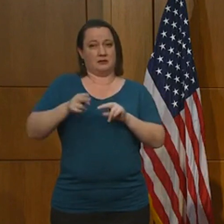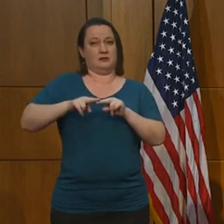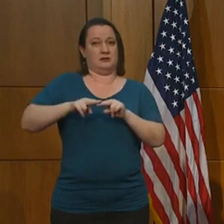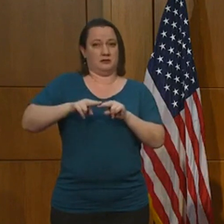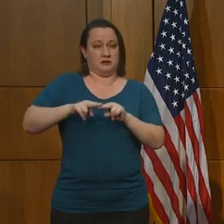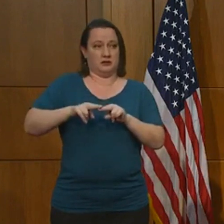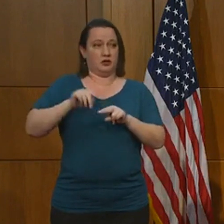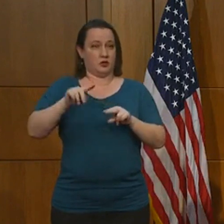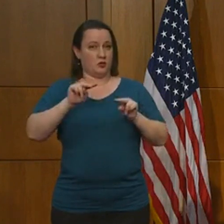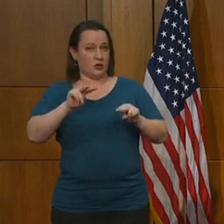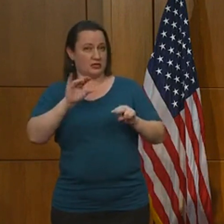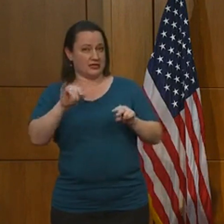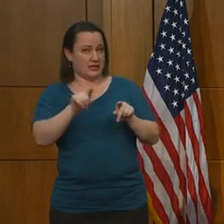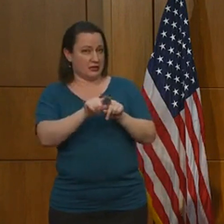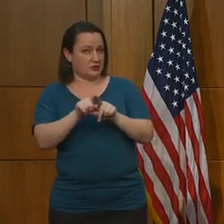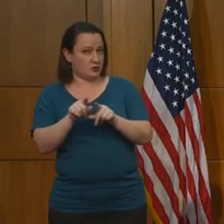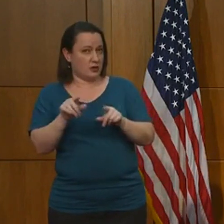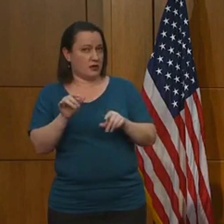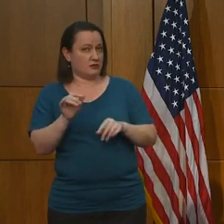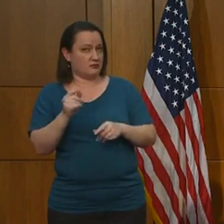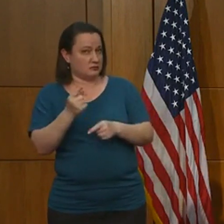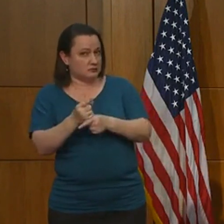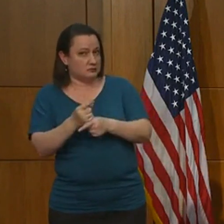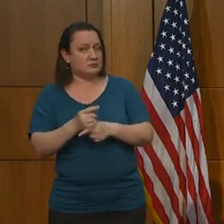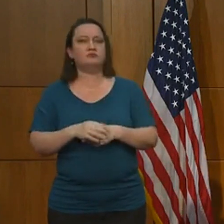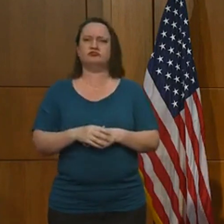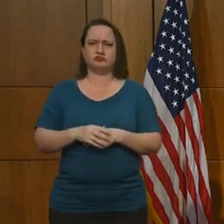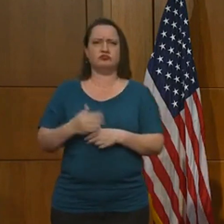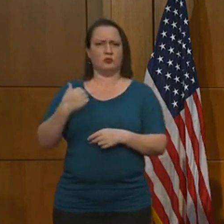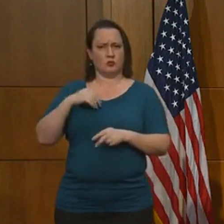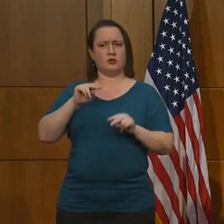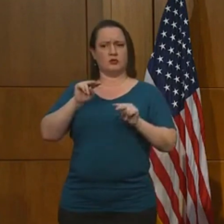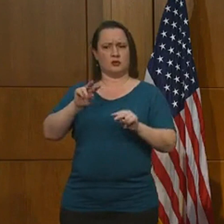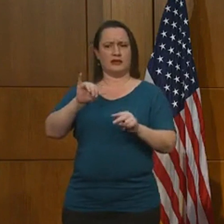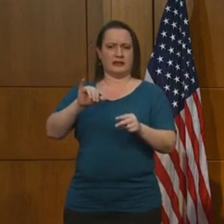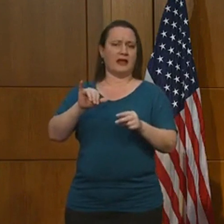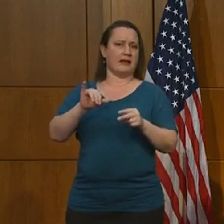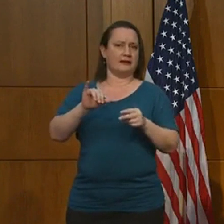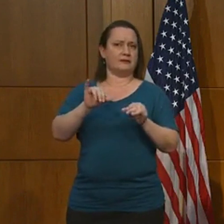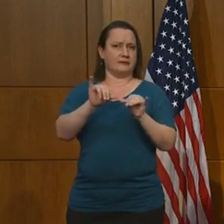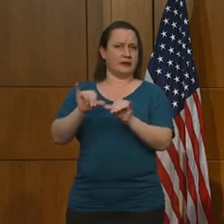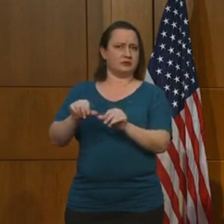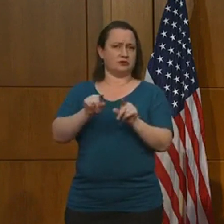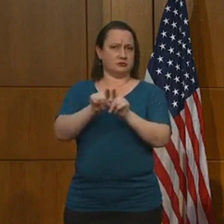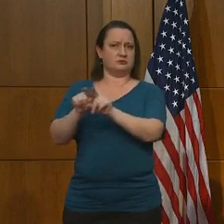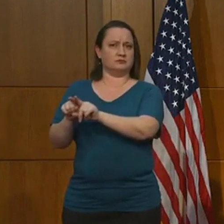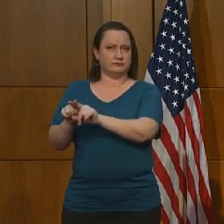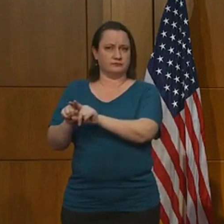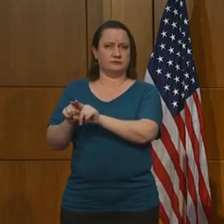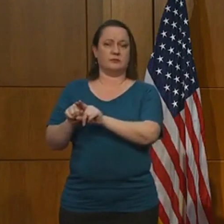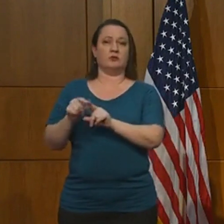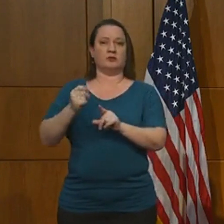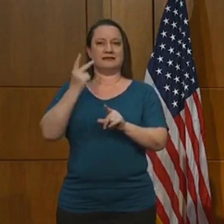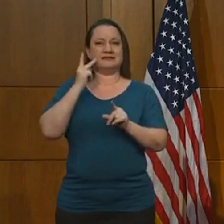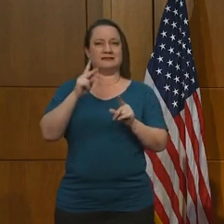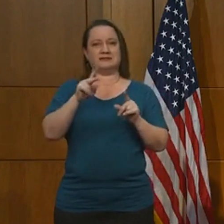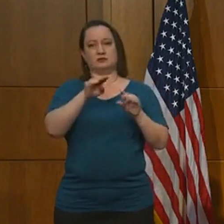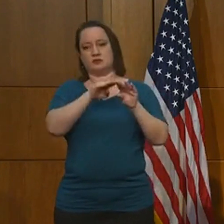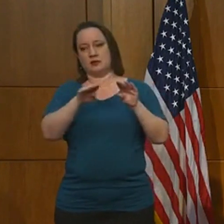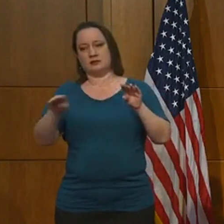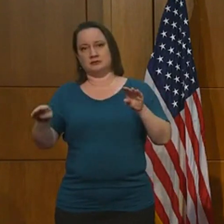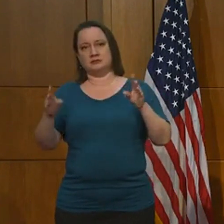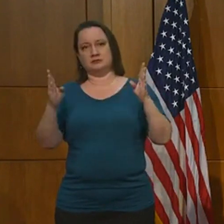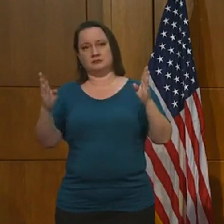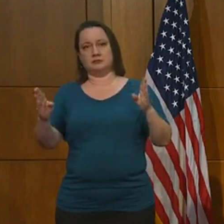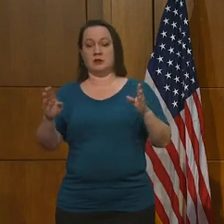isn't it? We are, Greg, and again, we're looking at the trends, and the deaths are not necessarily those that have occurred